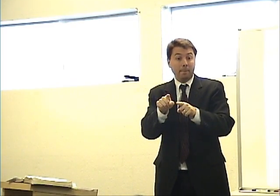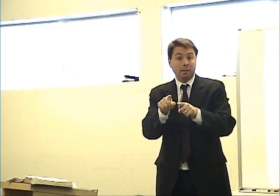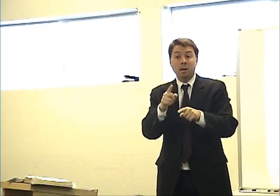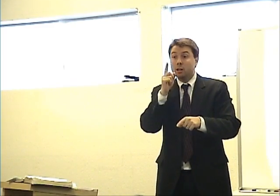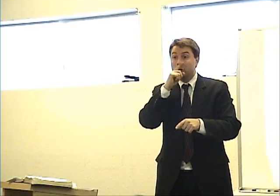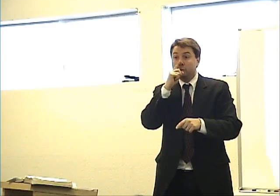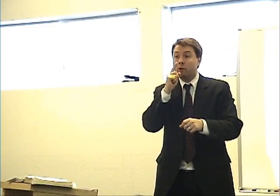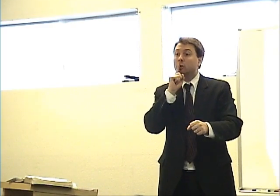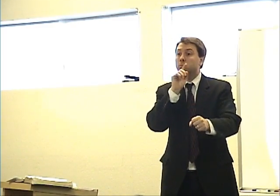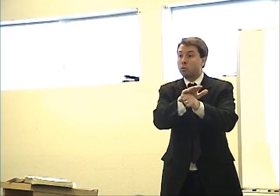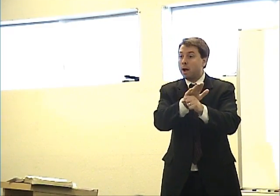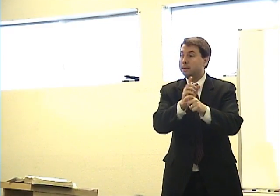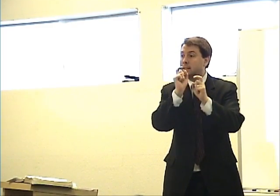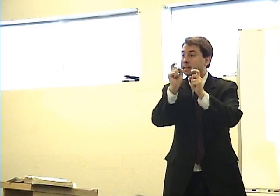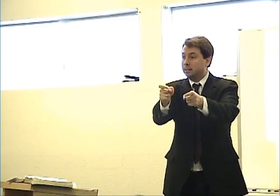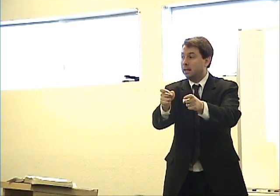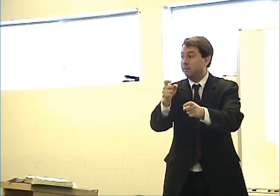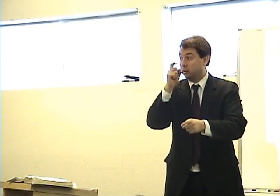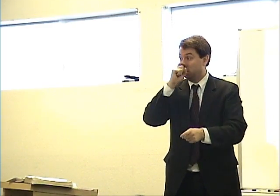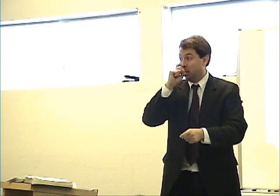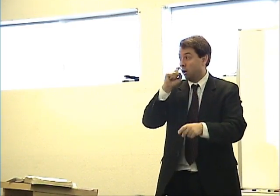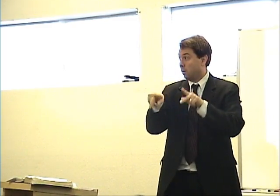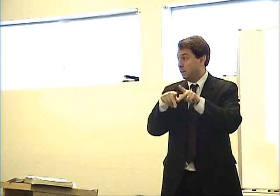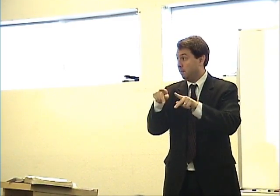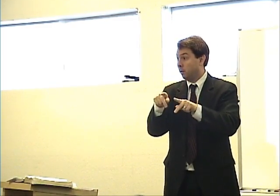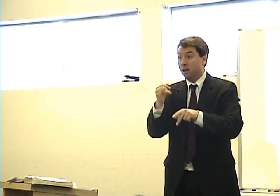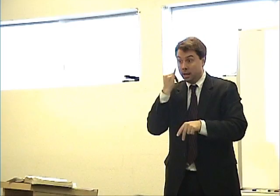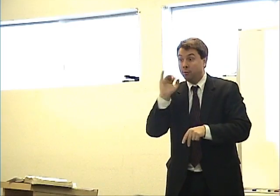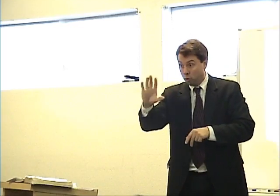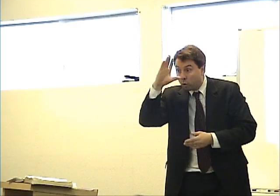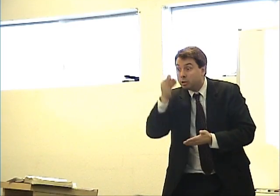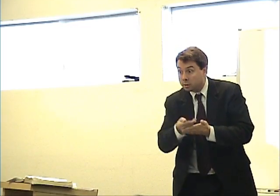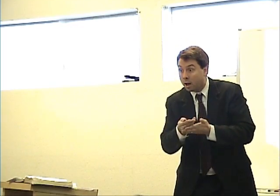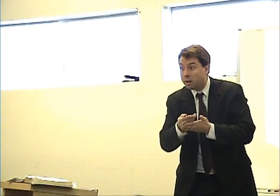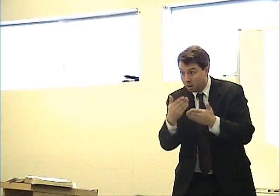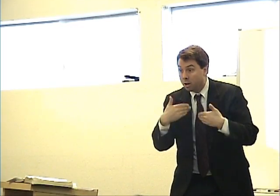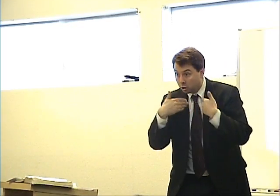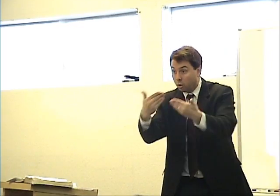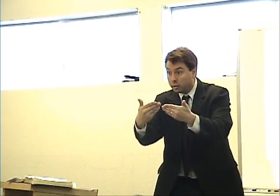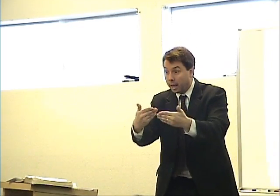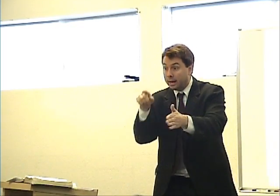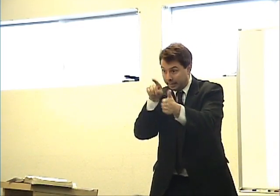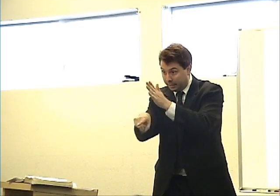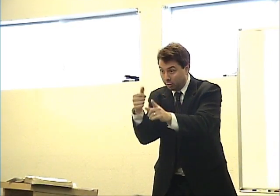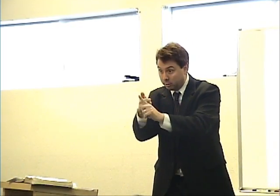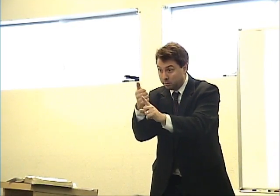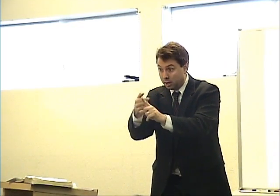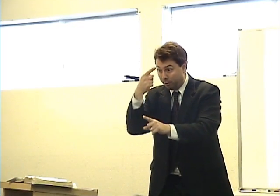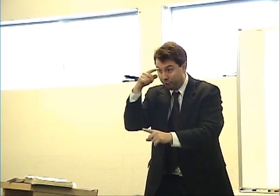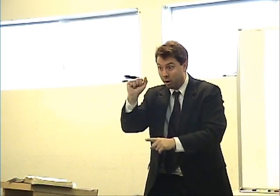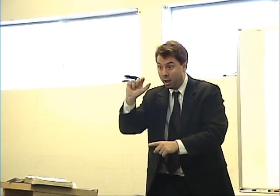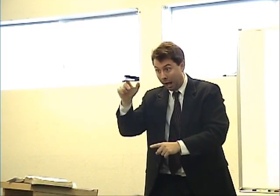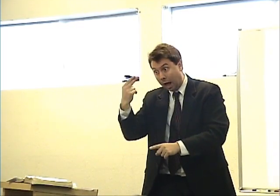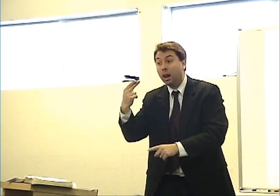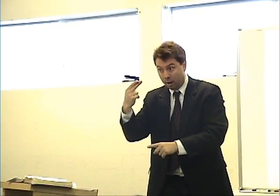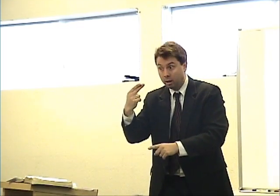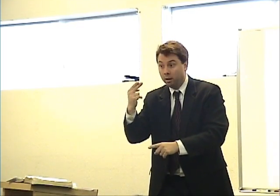happened? There's a false promise that is given to the Arab people. If your son goes ahead and kills himself for Allah,